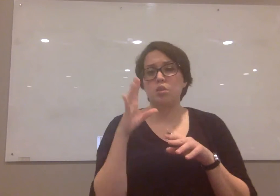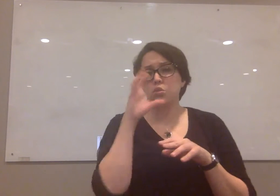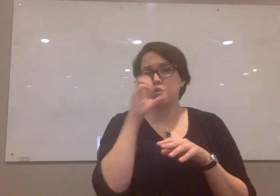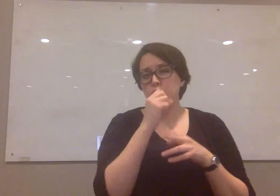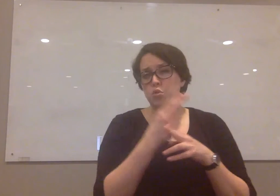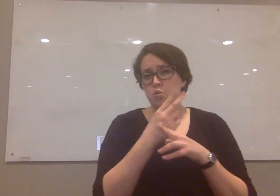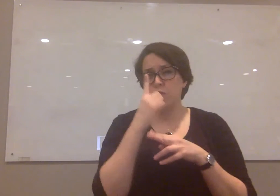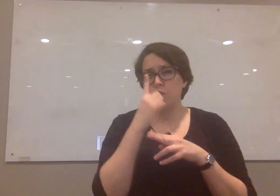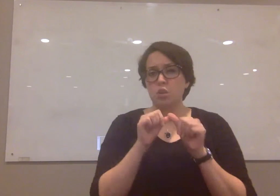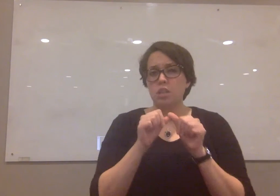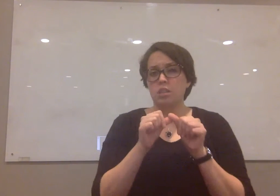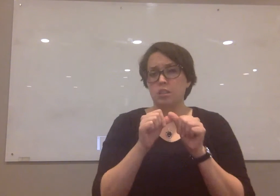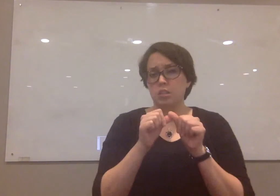React.